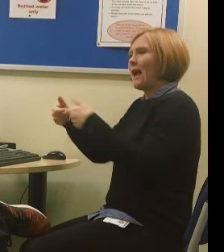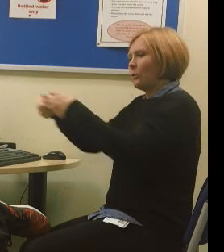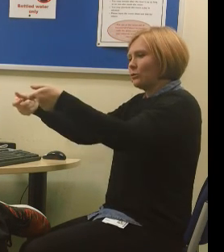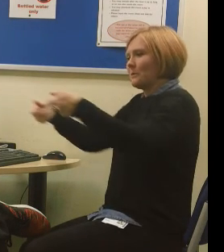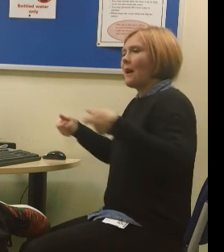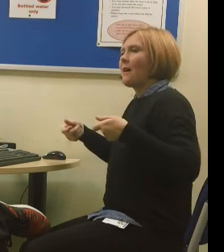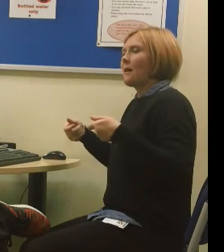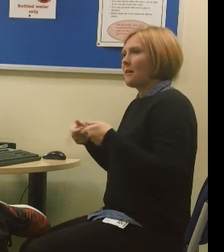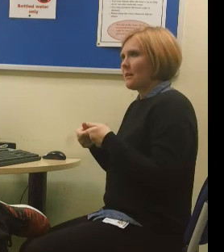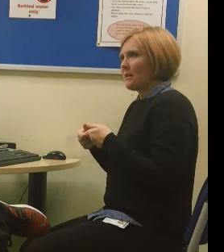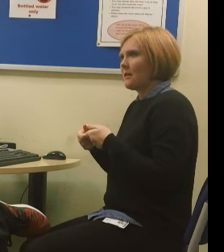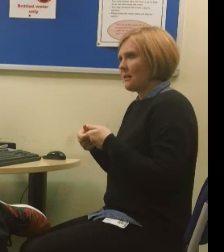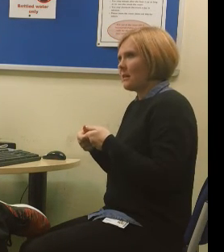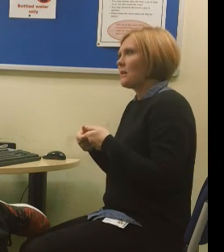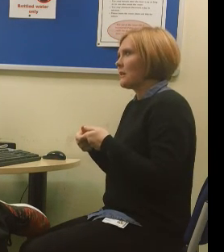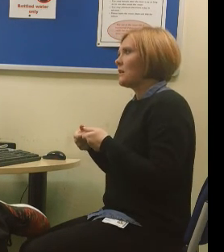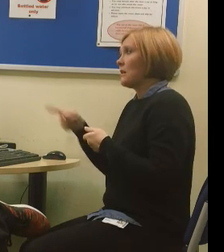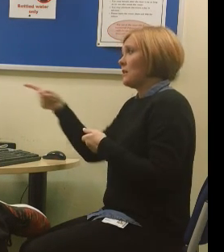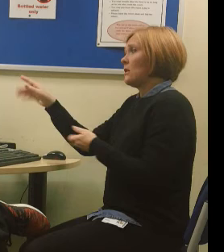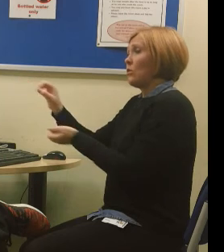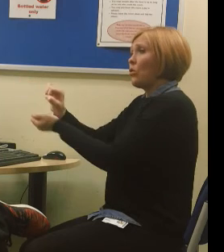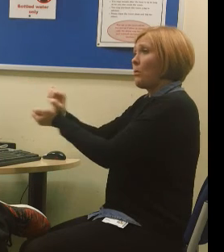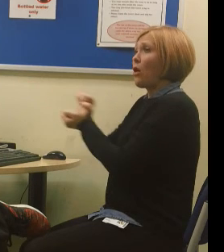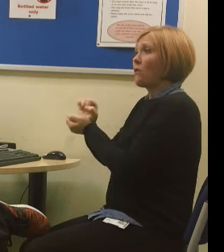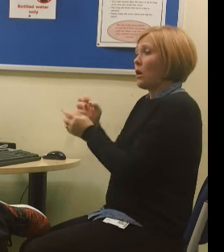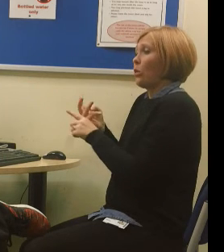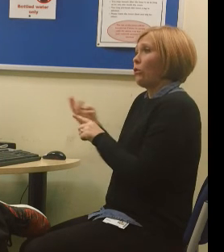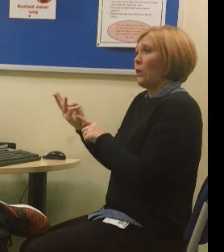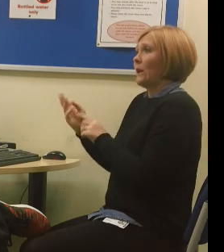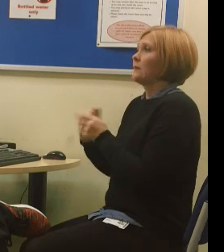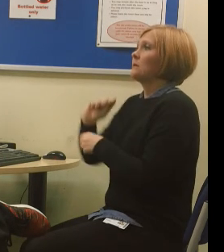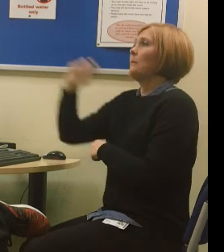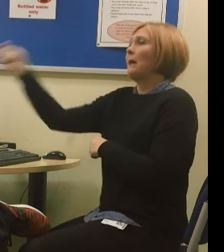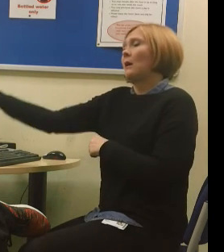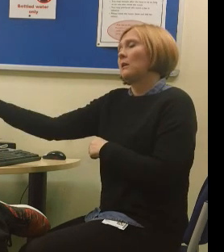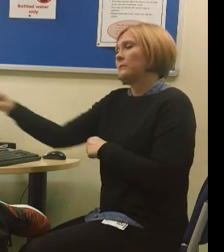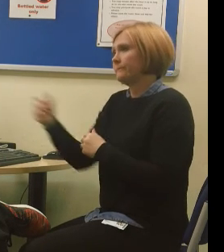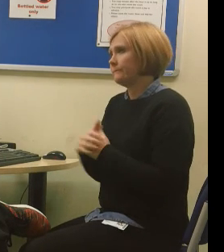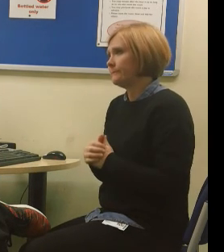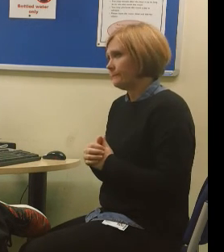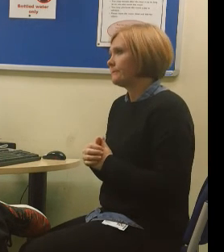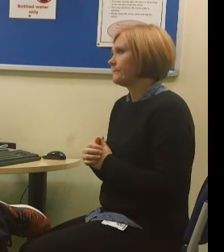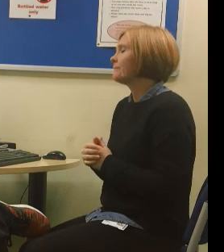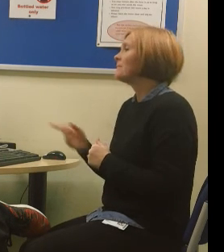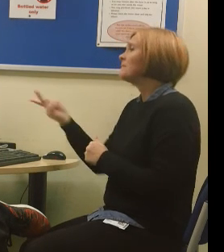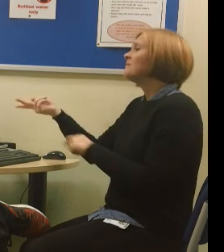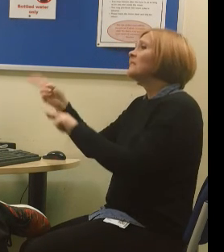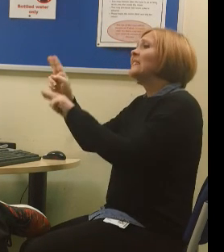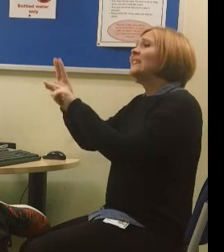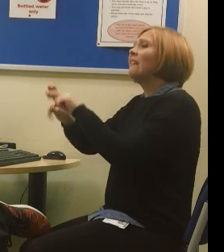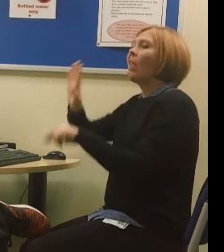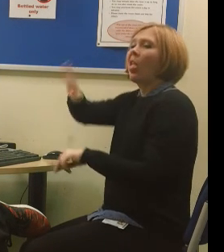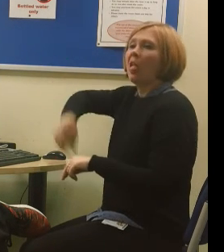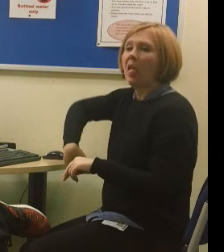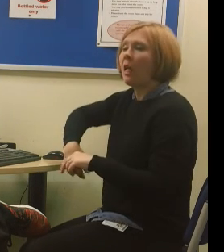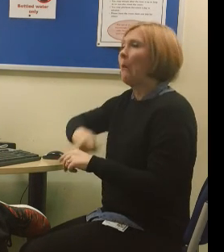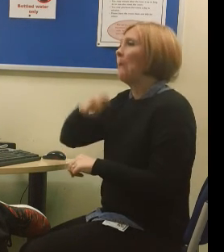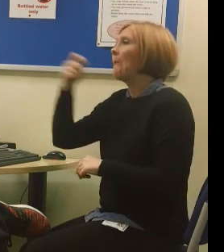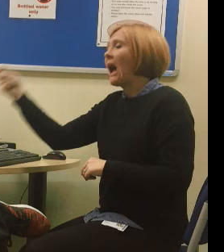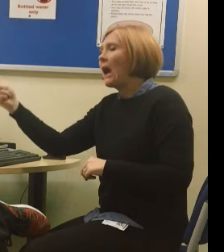mostly loan for 3 weeks at a time. Like all libraries, we do charge fines for items you bring back late. These are listed in